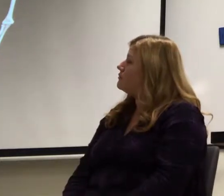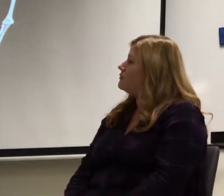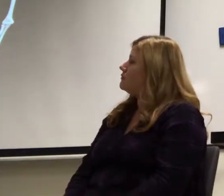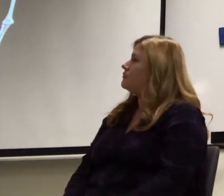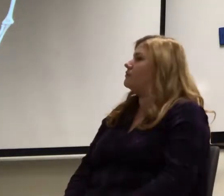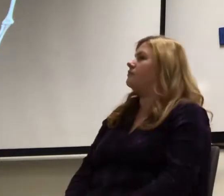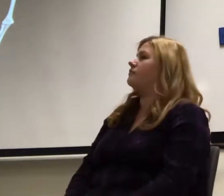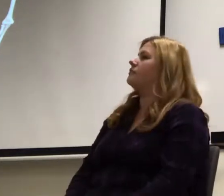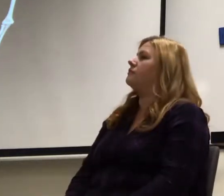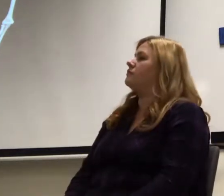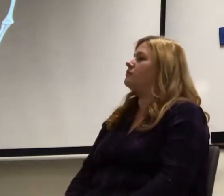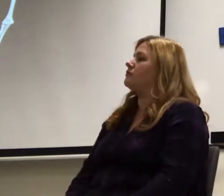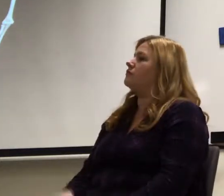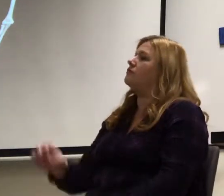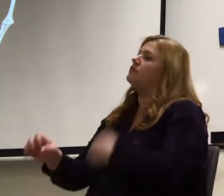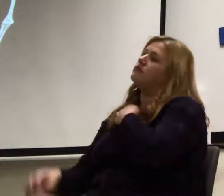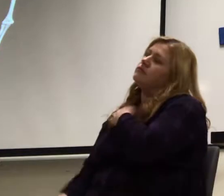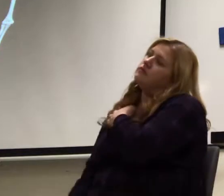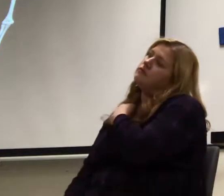Clavicle,